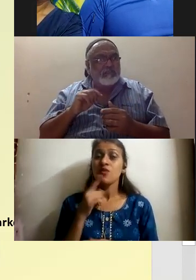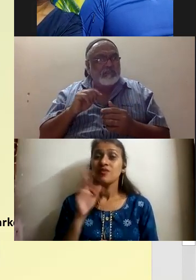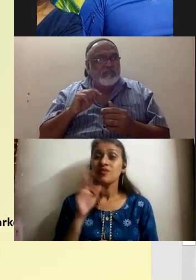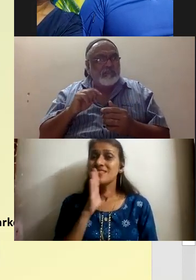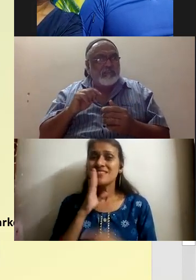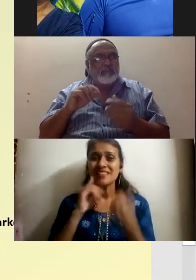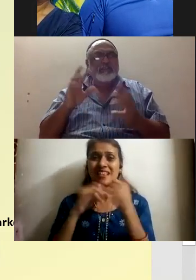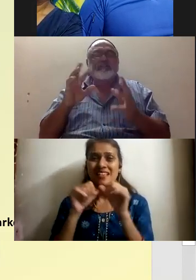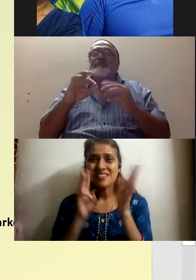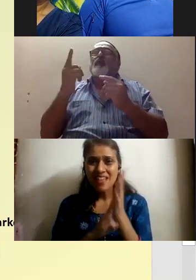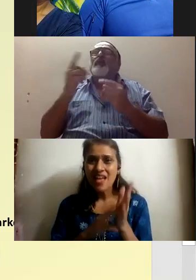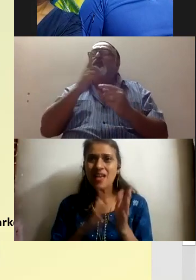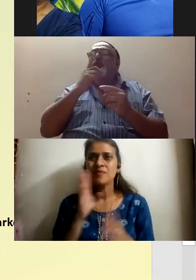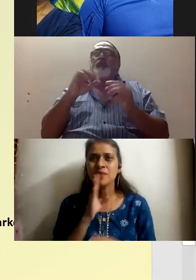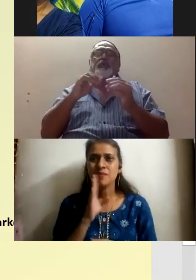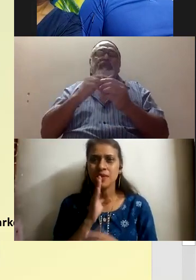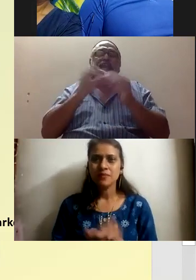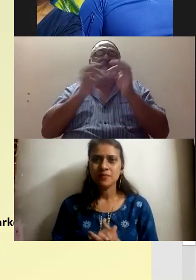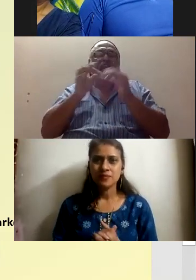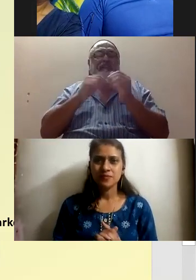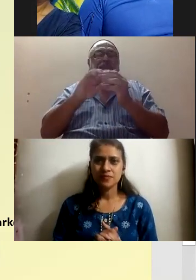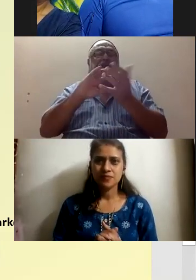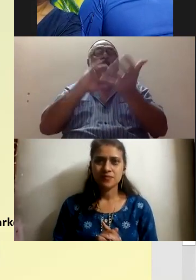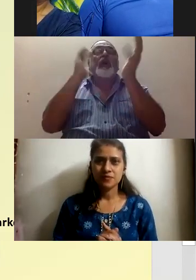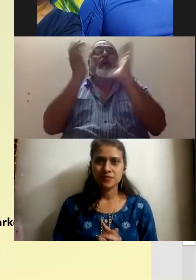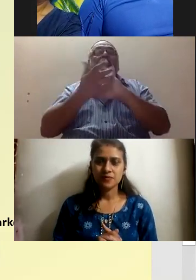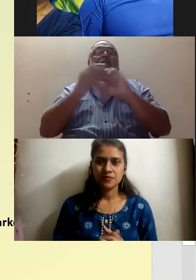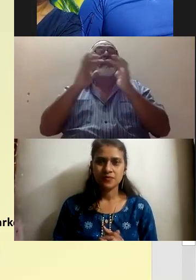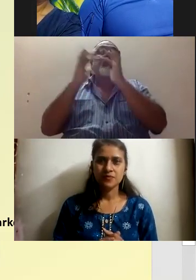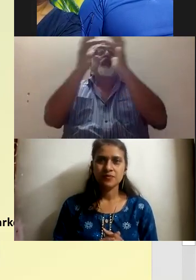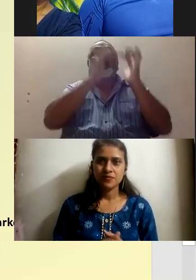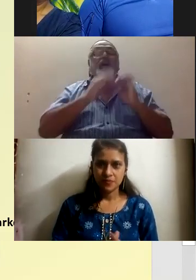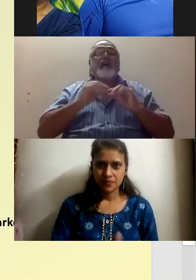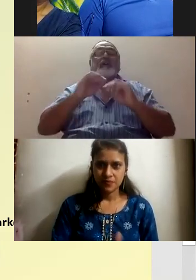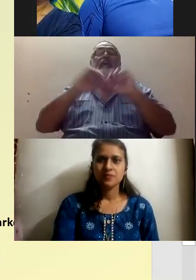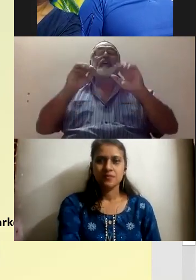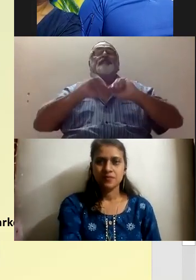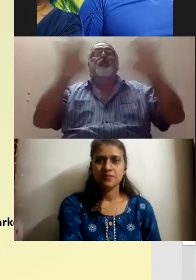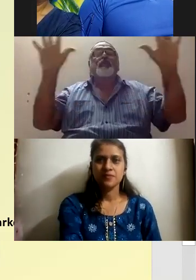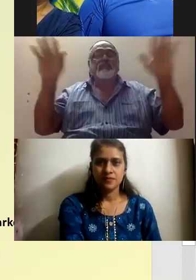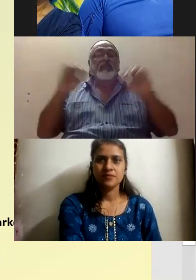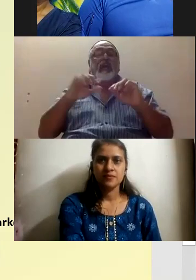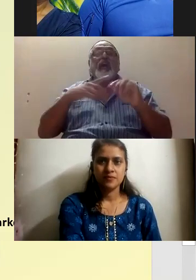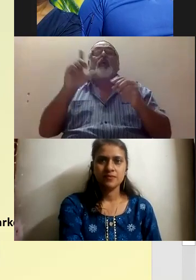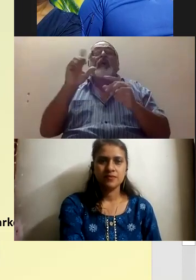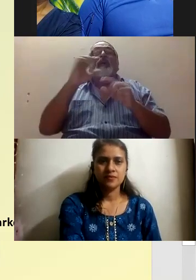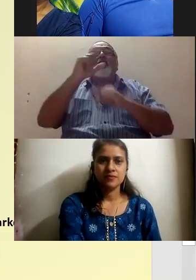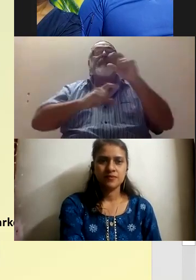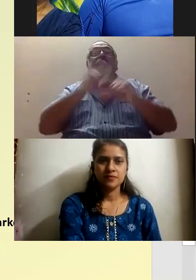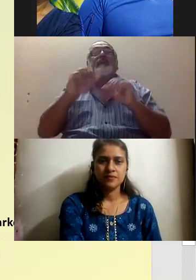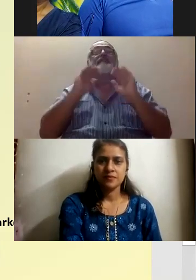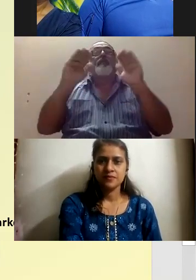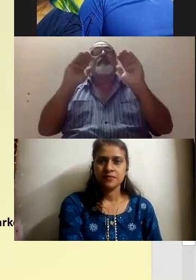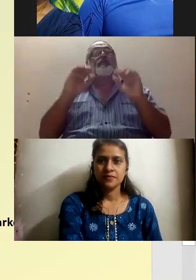we told what they do and how we do business and how corporates can support or business startups